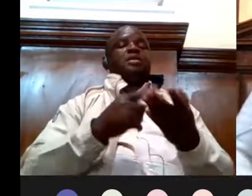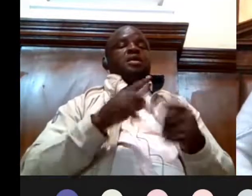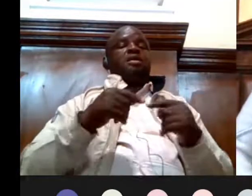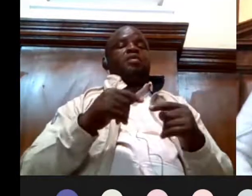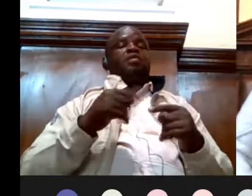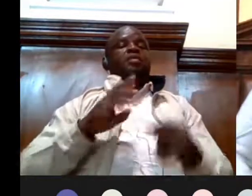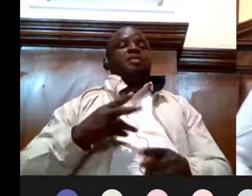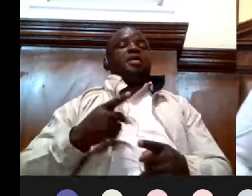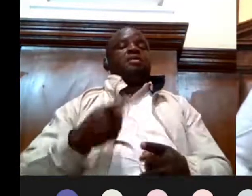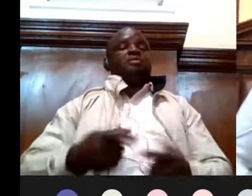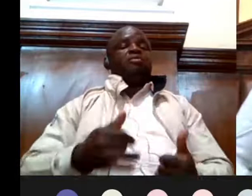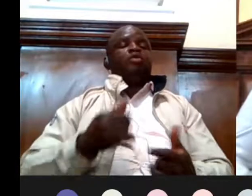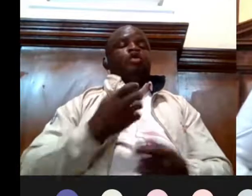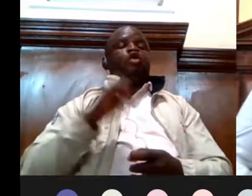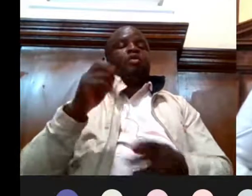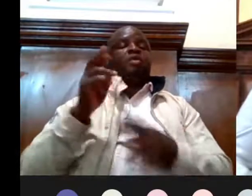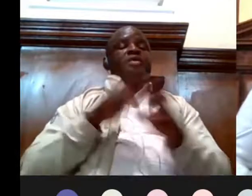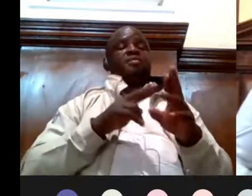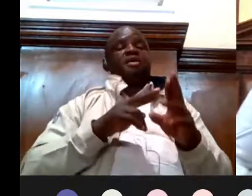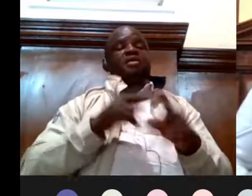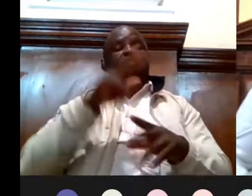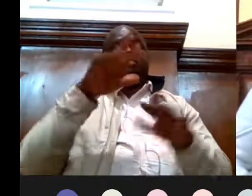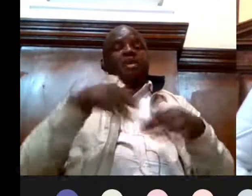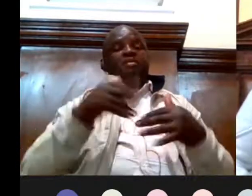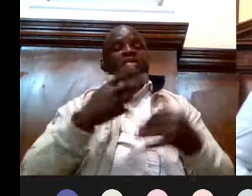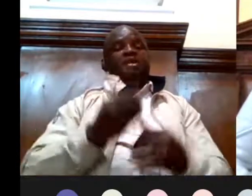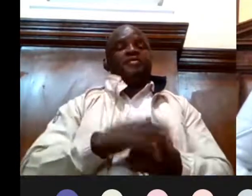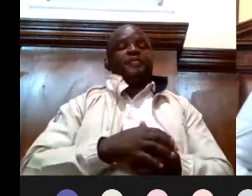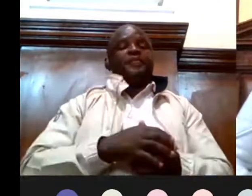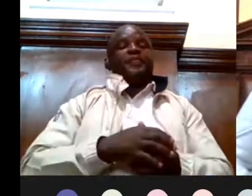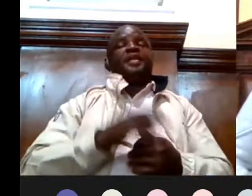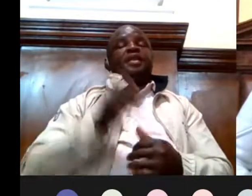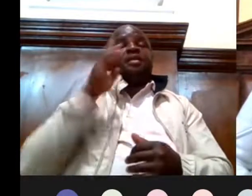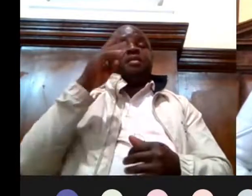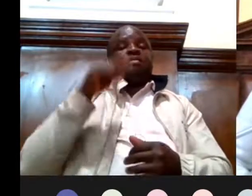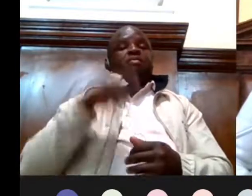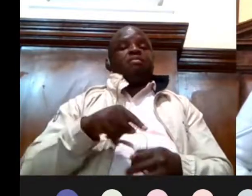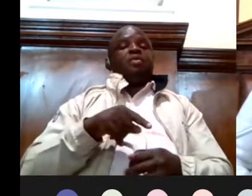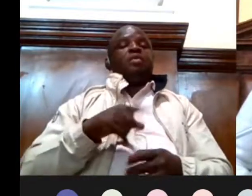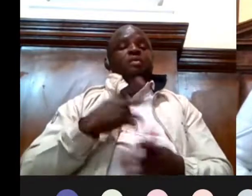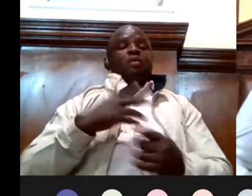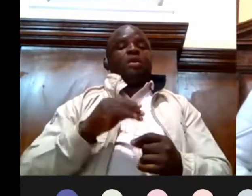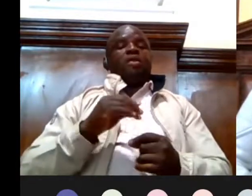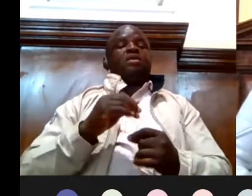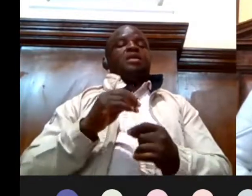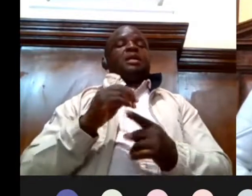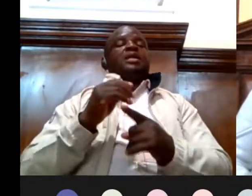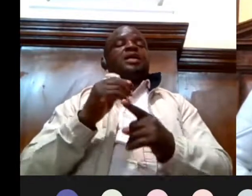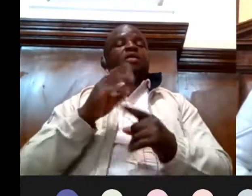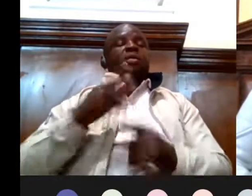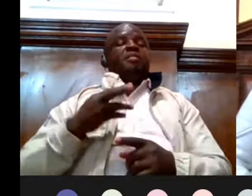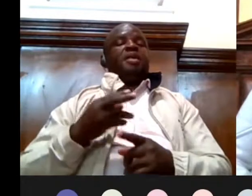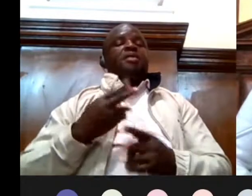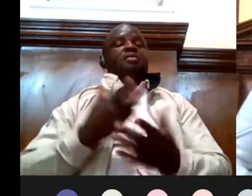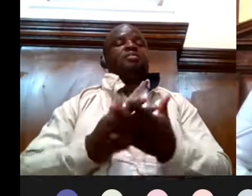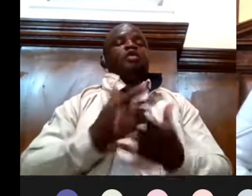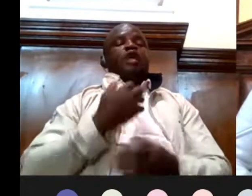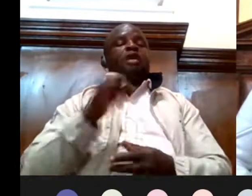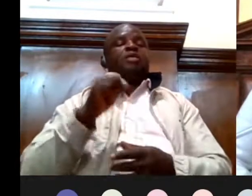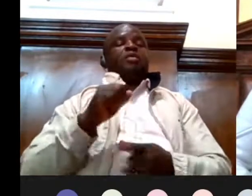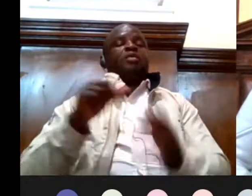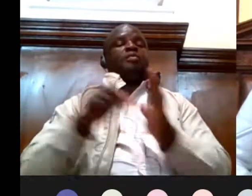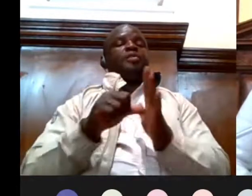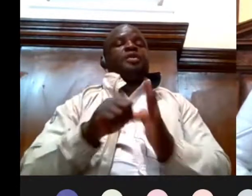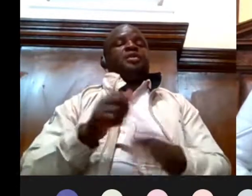are treated in this August house. There is a tendency of wanting to render women useless where they find the